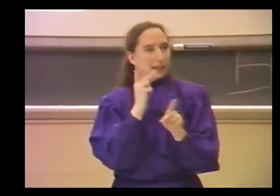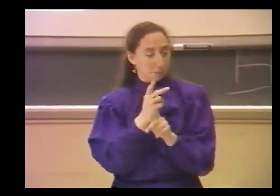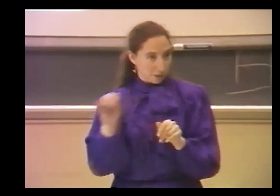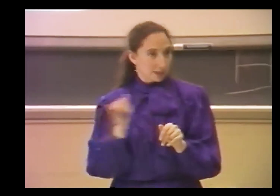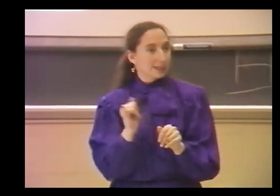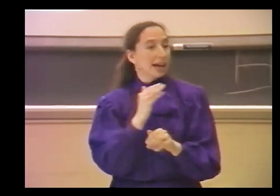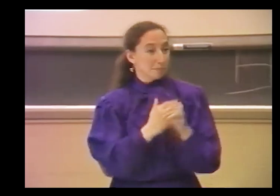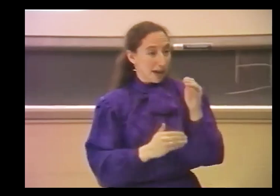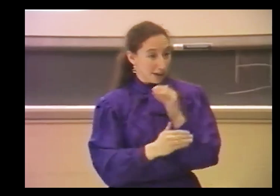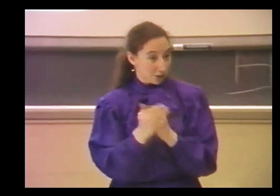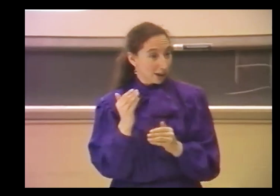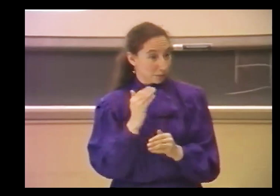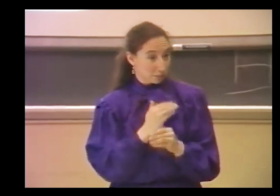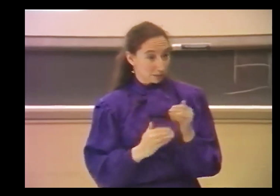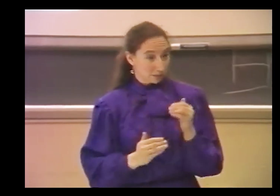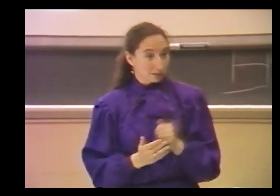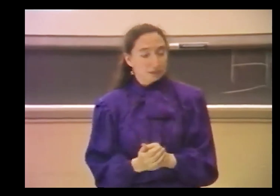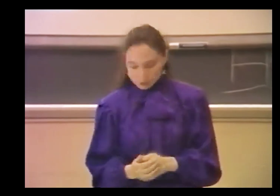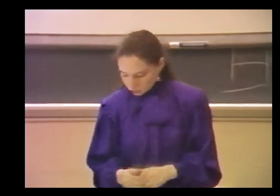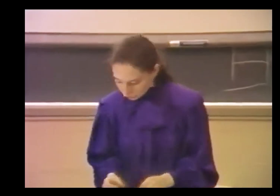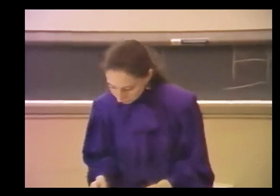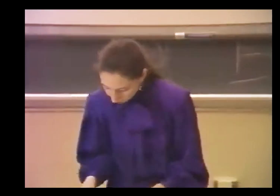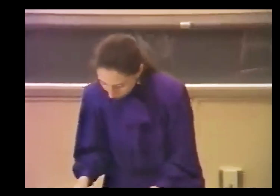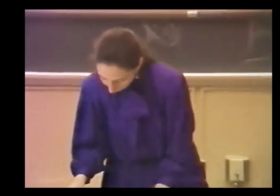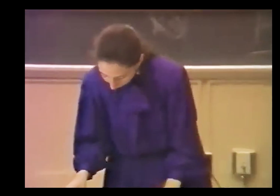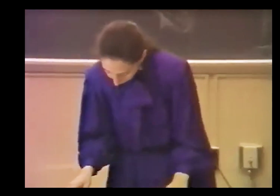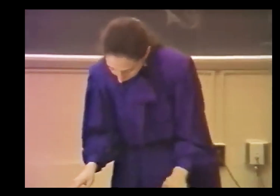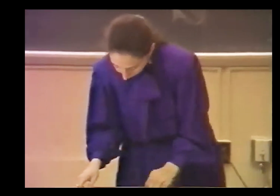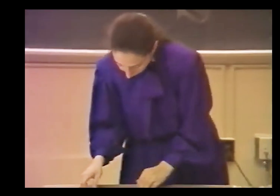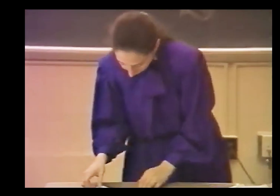keep the same hand shape. Okay.